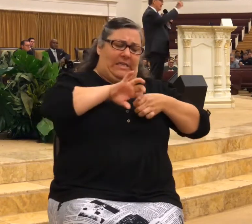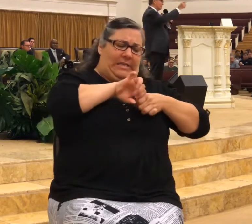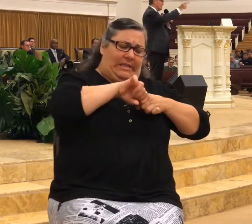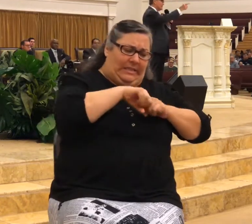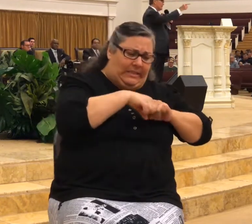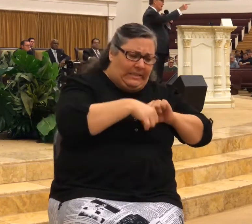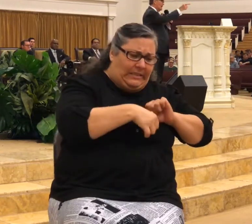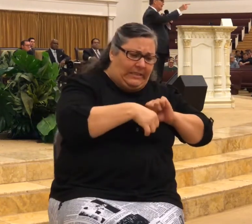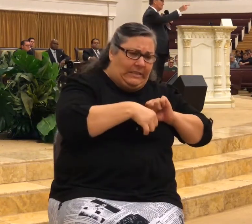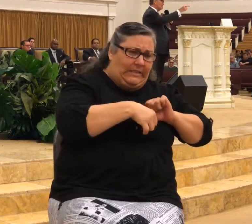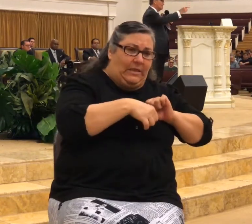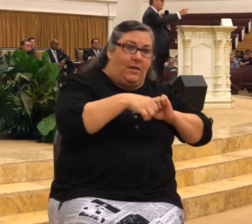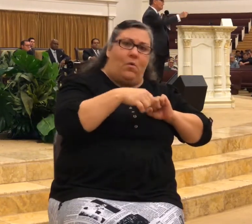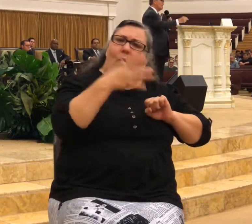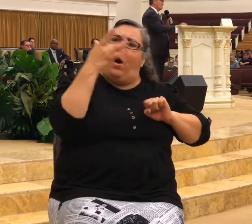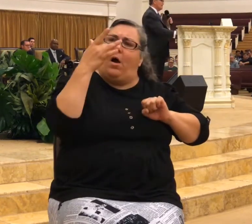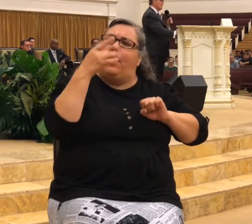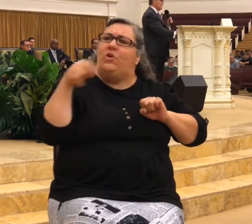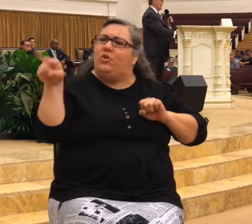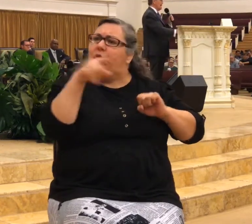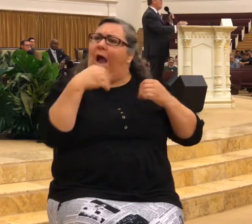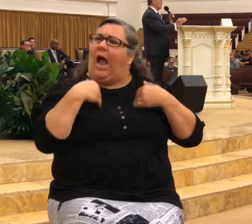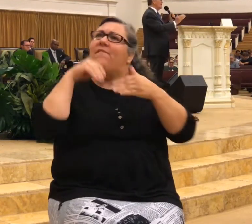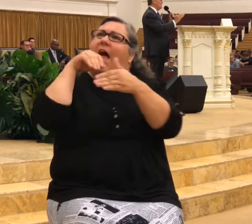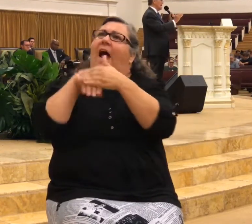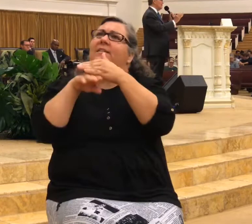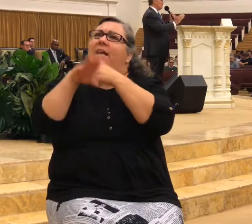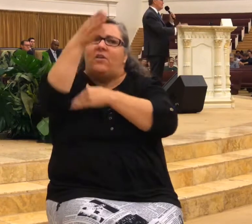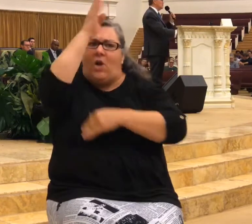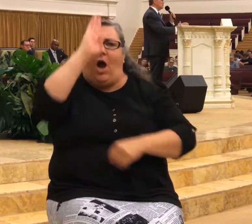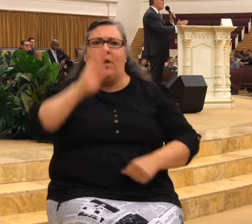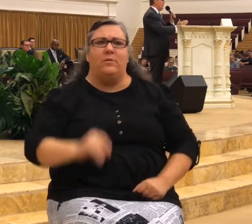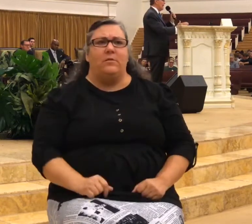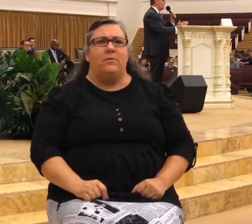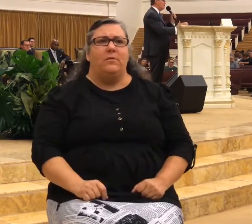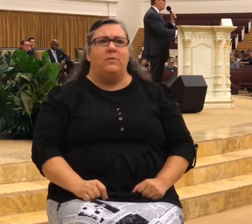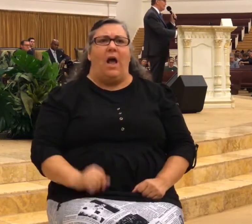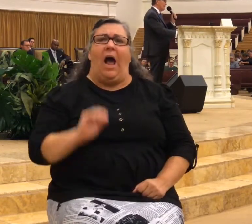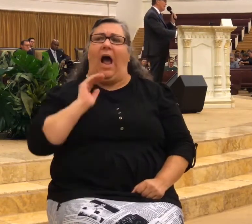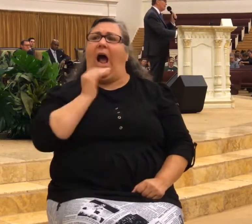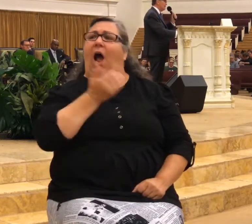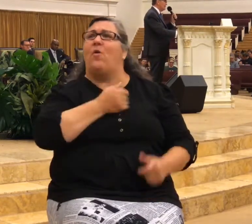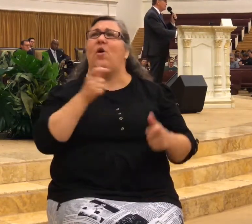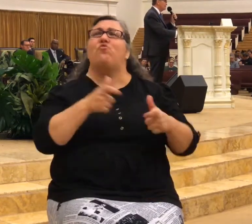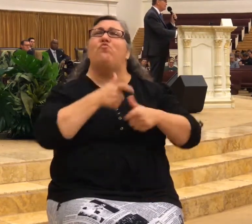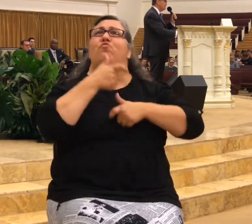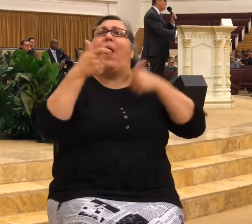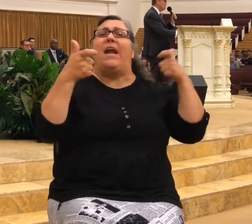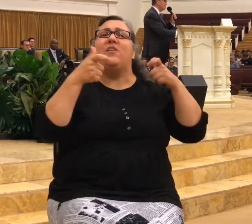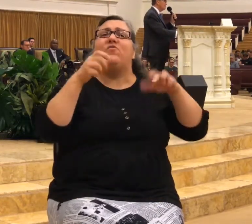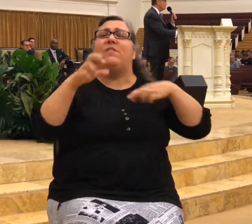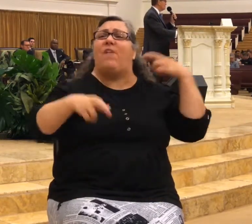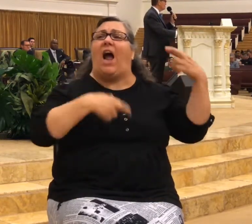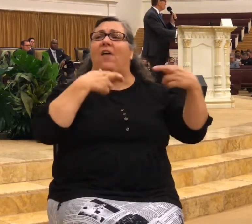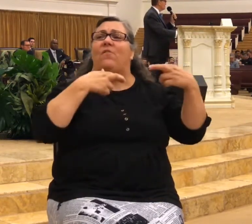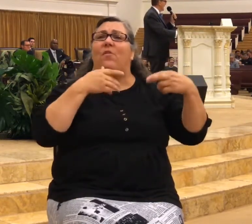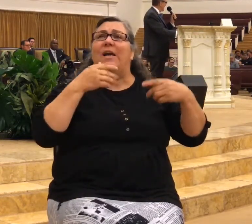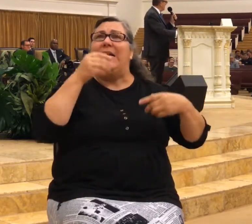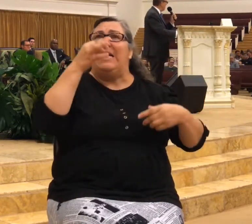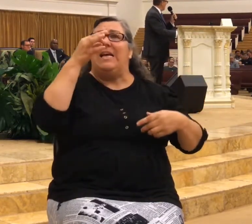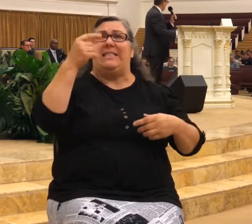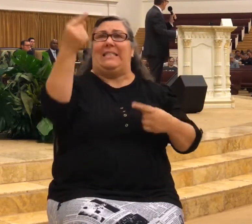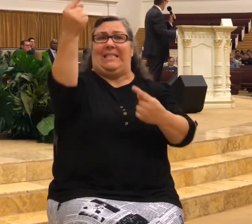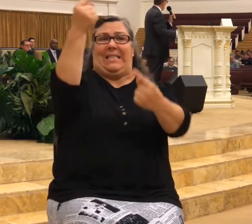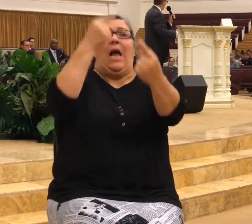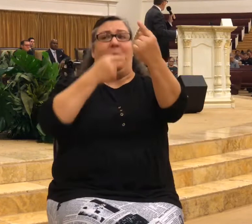you have access to God. And I believe that our greatest revival is yet ahead of us.